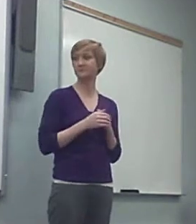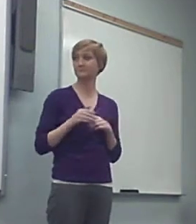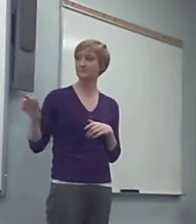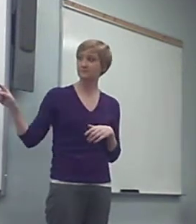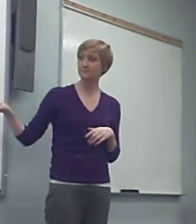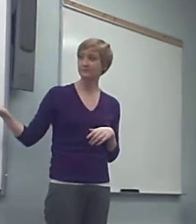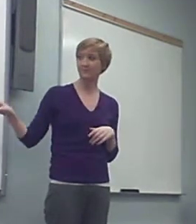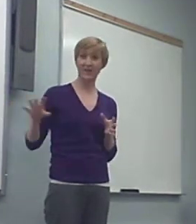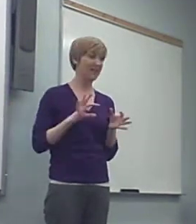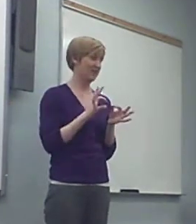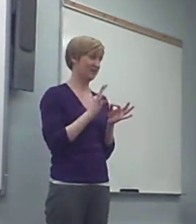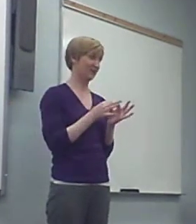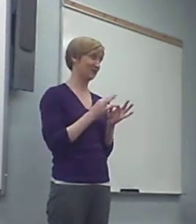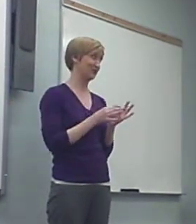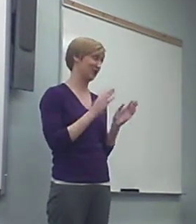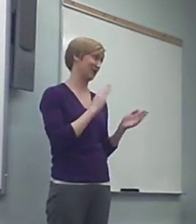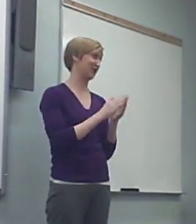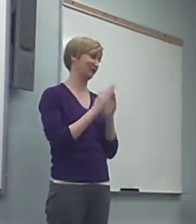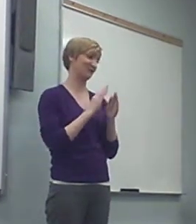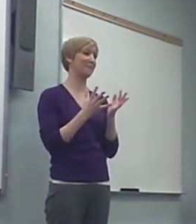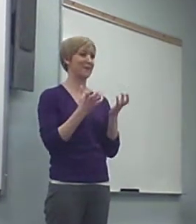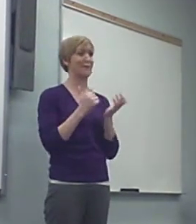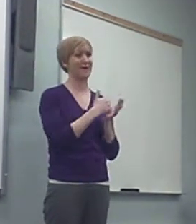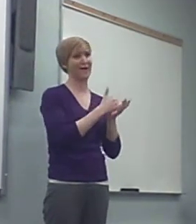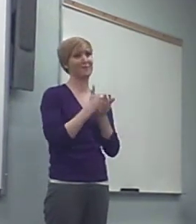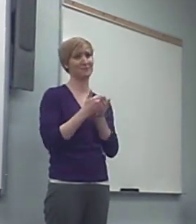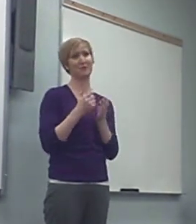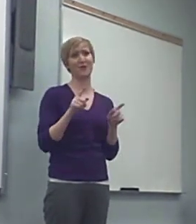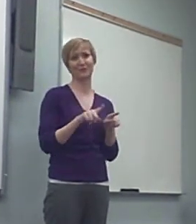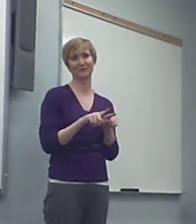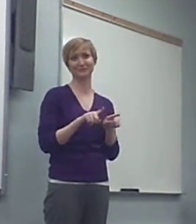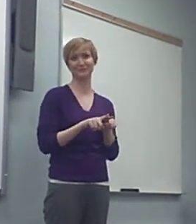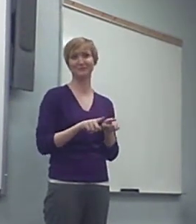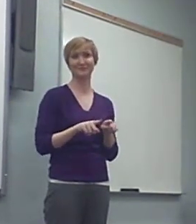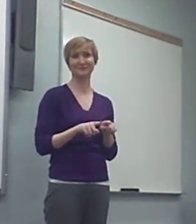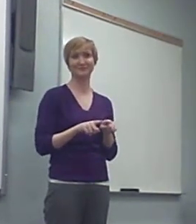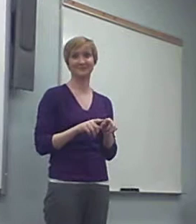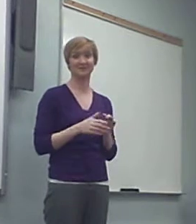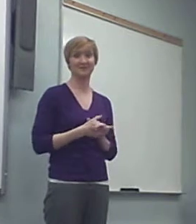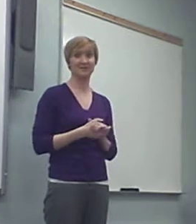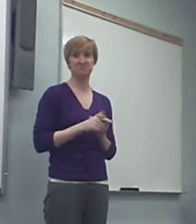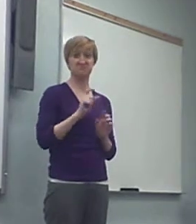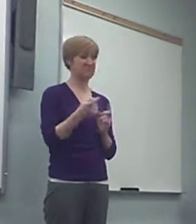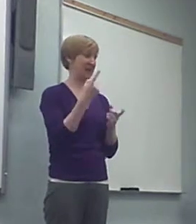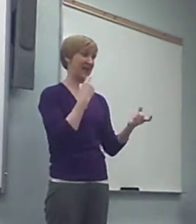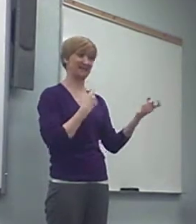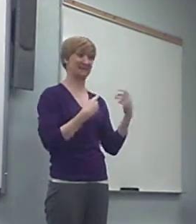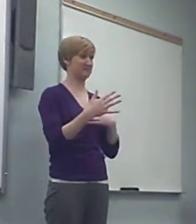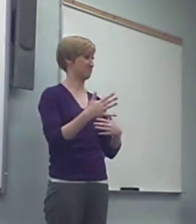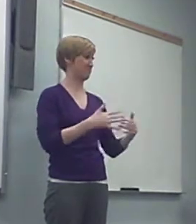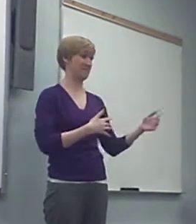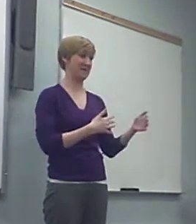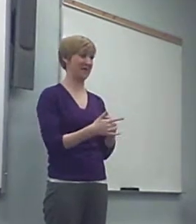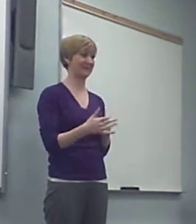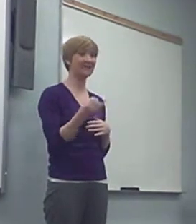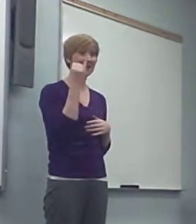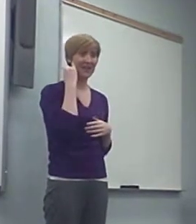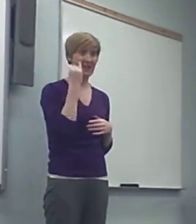who would love to mentor you in this setting. You know, we are an open book. You want to come work with us, you just come anytime, and we'll talk with you afterwards if we